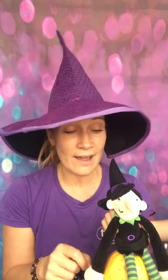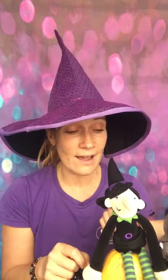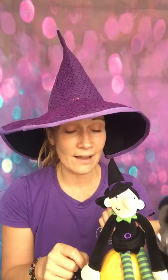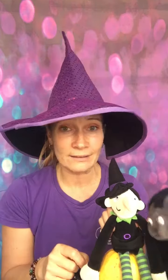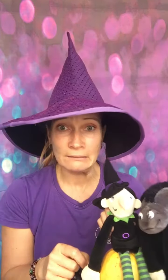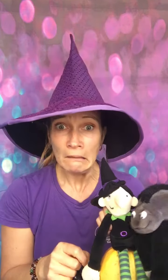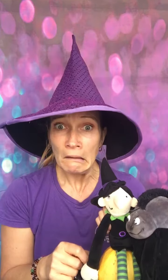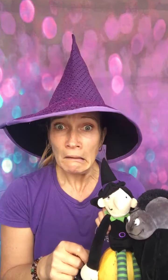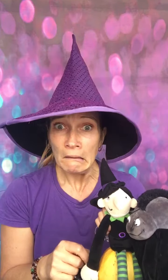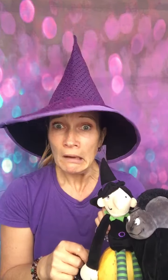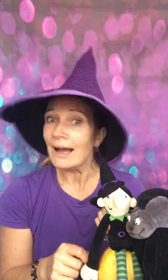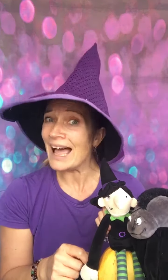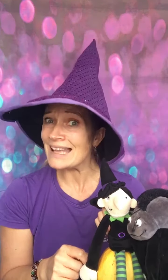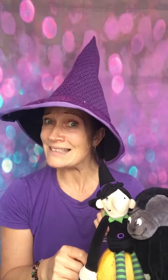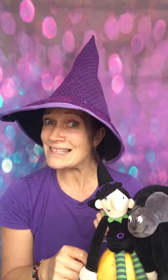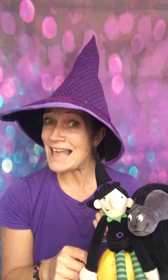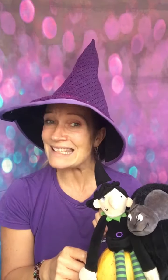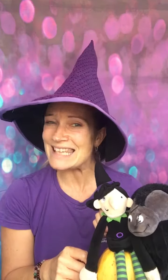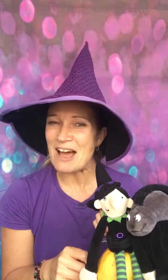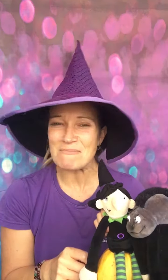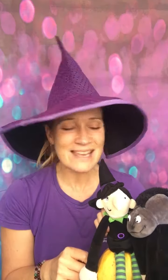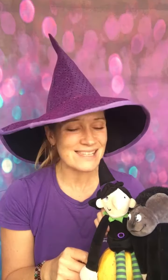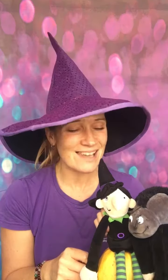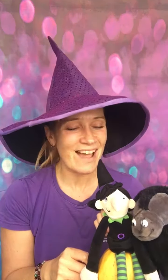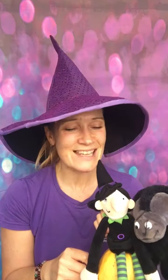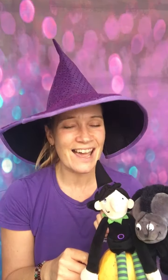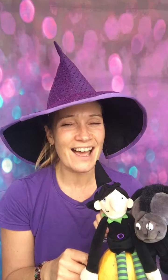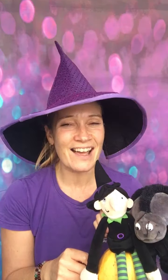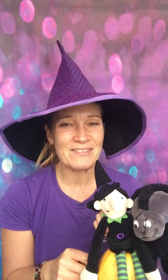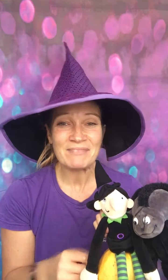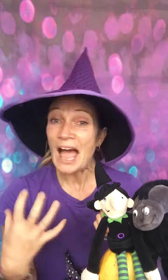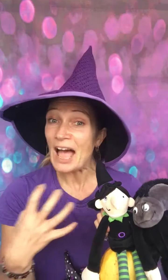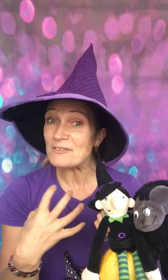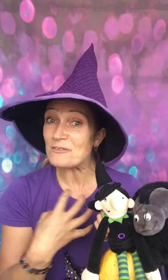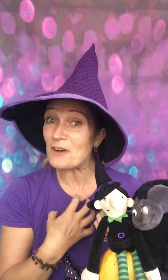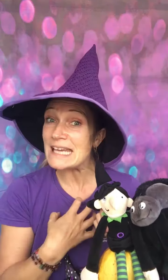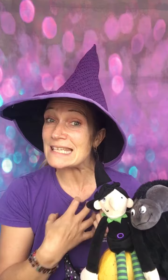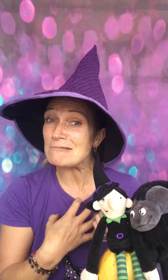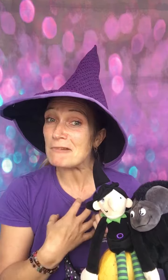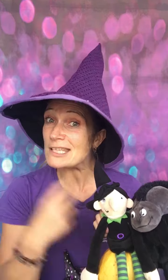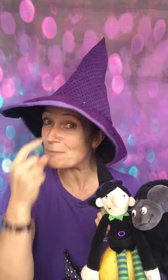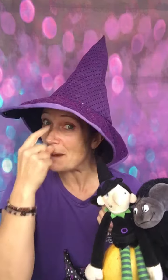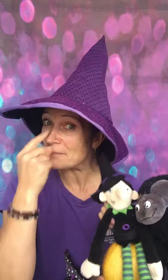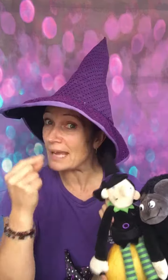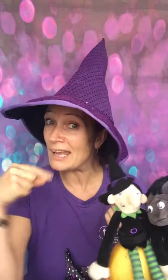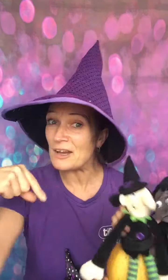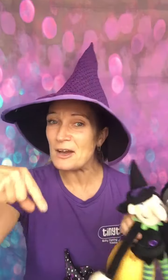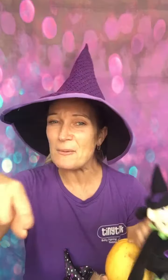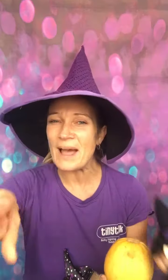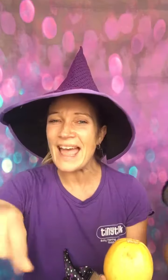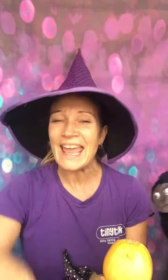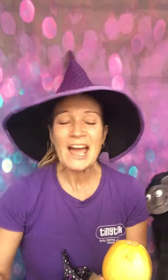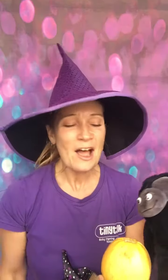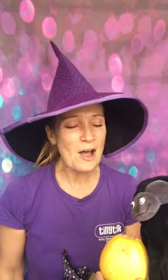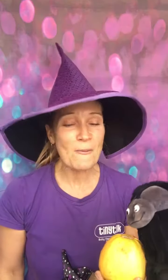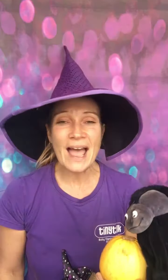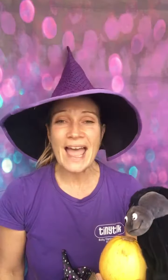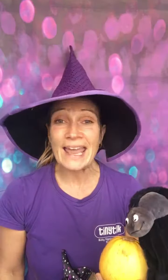spider, and sat down beside her, and frightened witch bumpkin away, away,